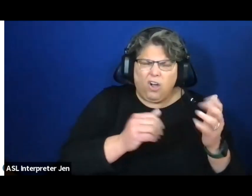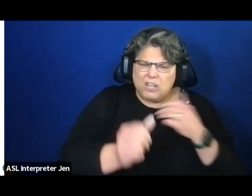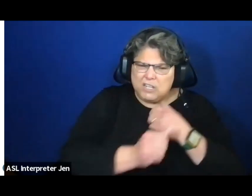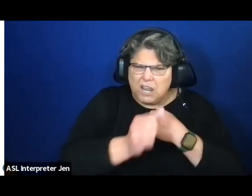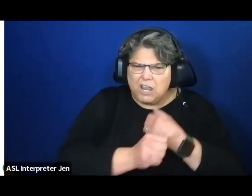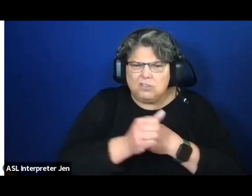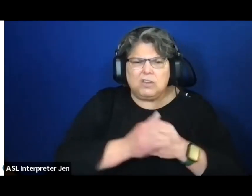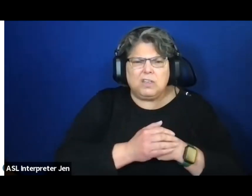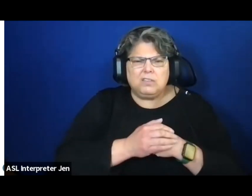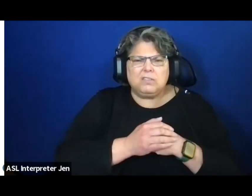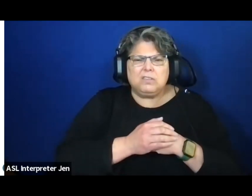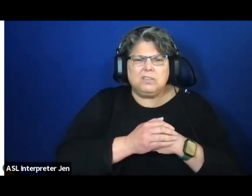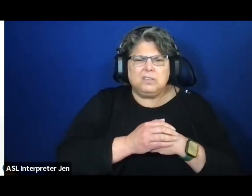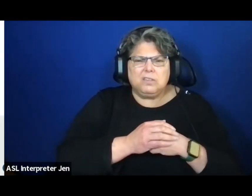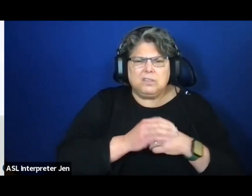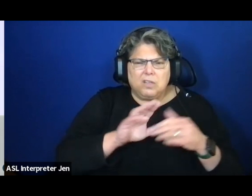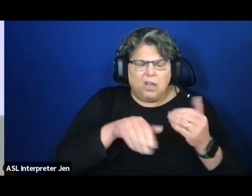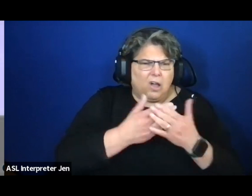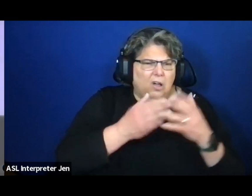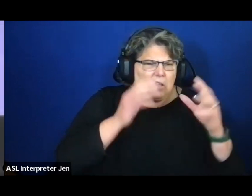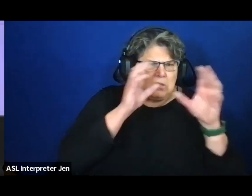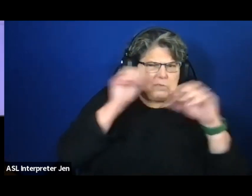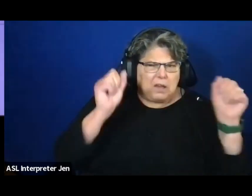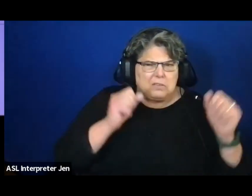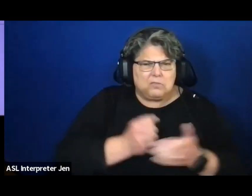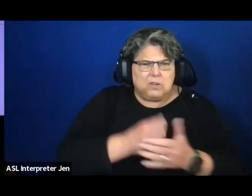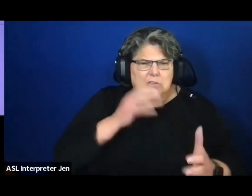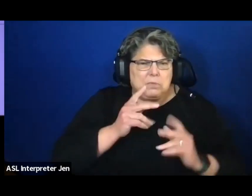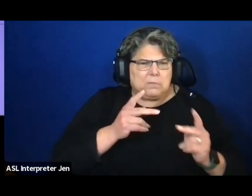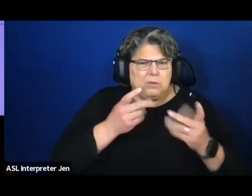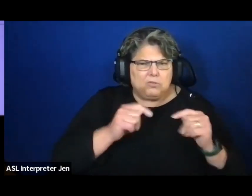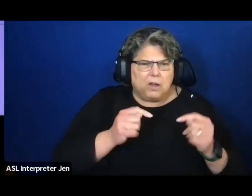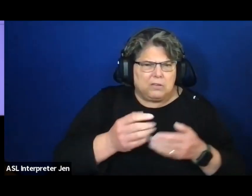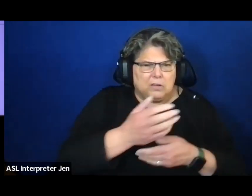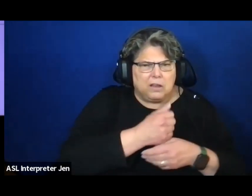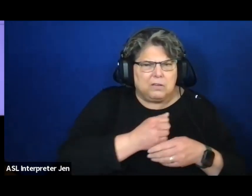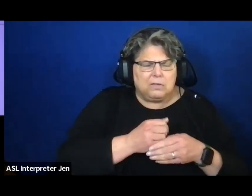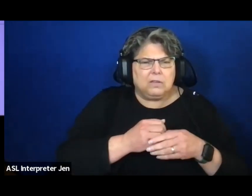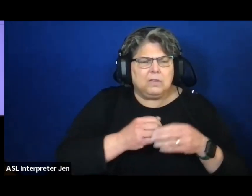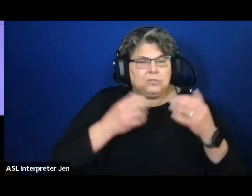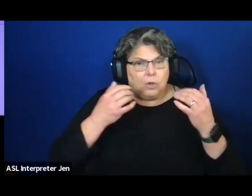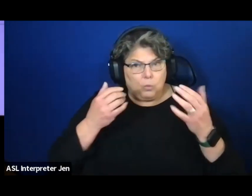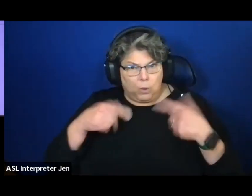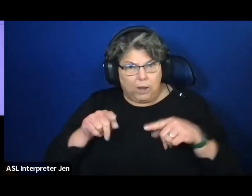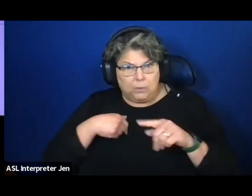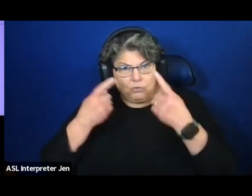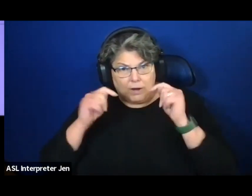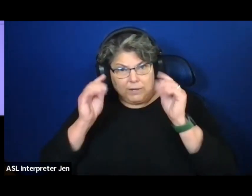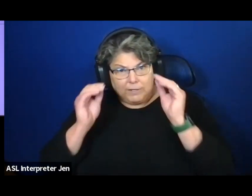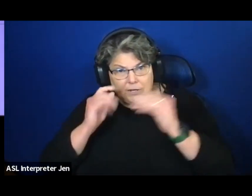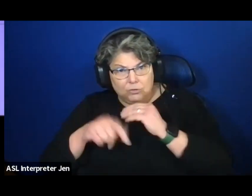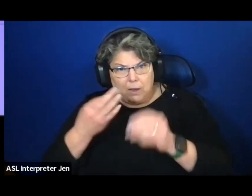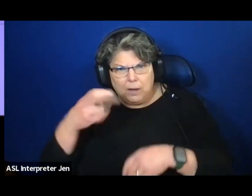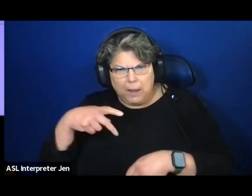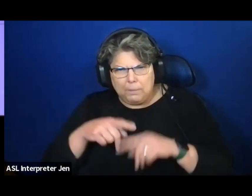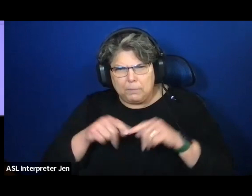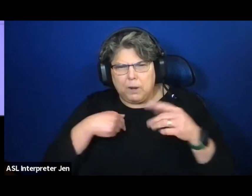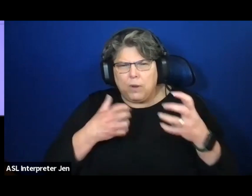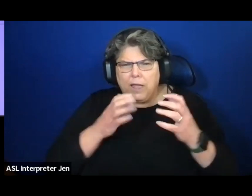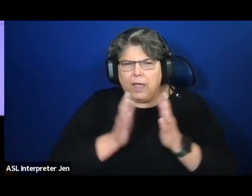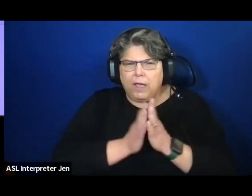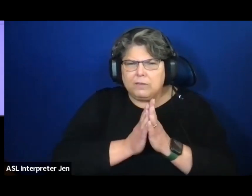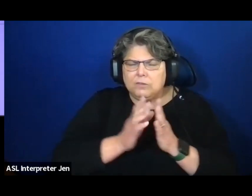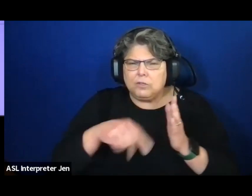good. Benjamin and I and my colleagues were busy working on trying to get this stuff together to teach about hemp here. But I want to ask the question, when